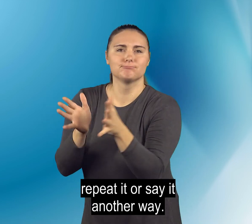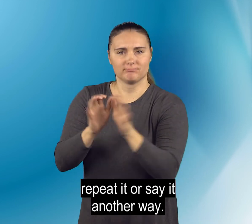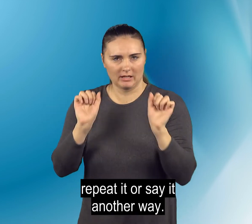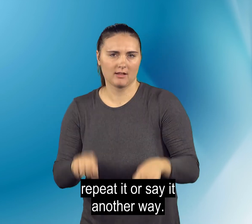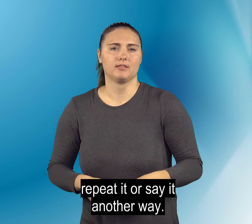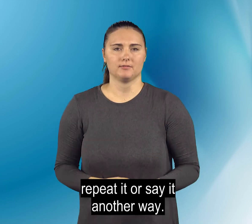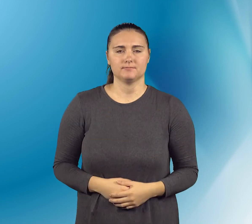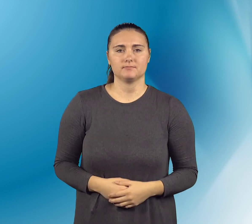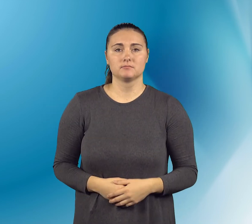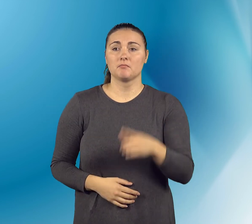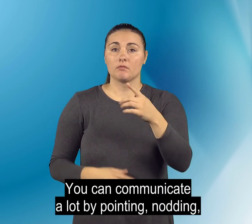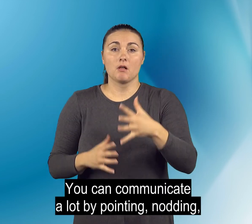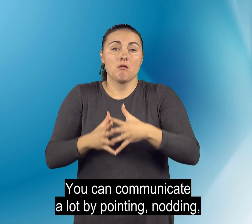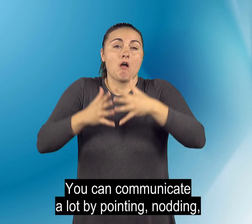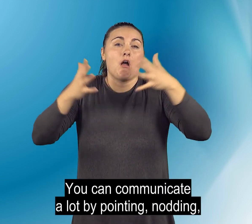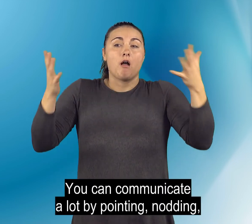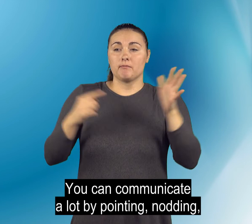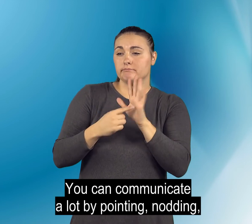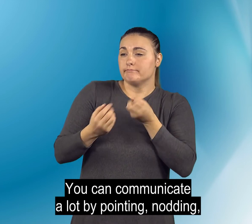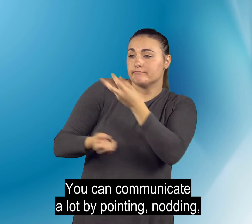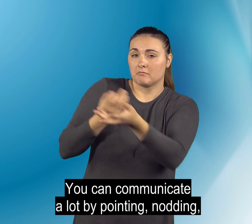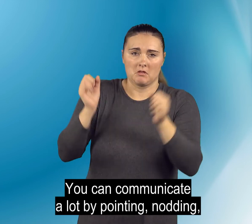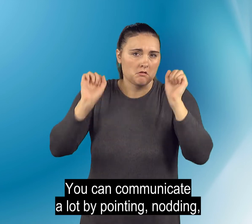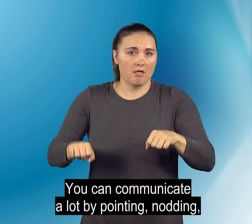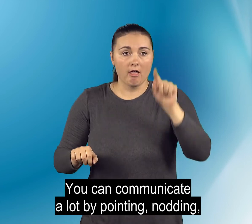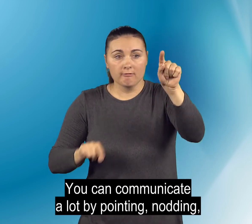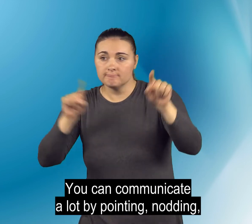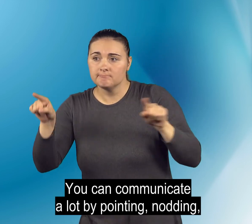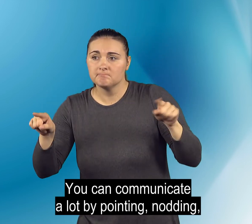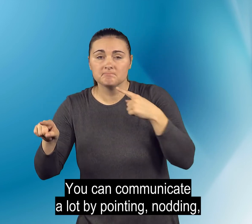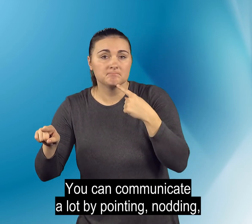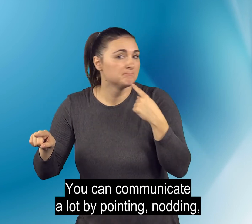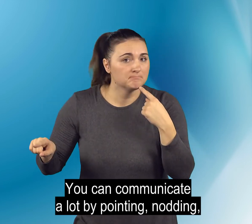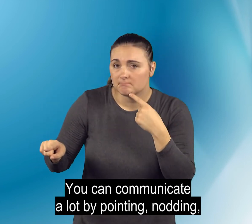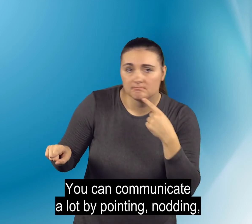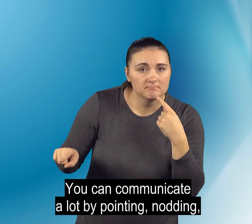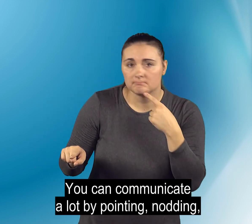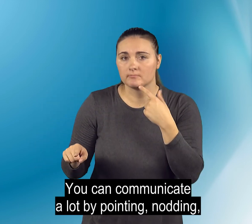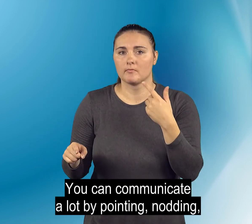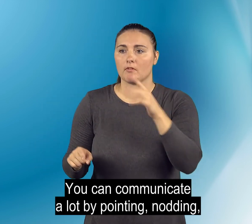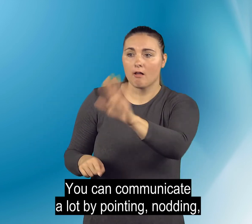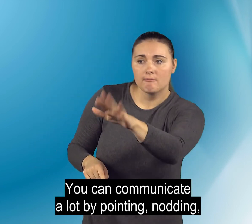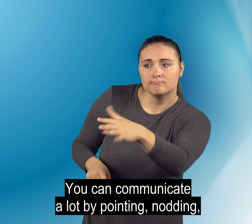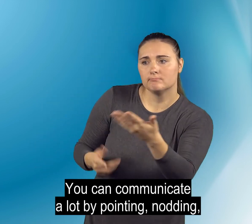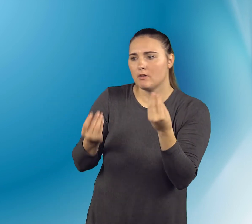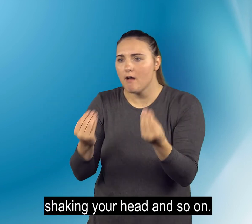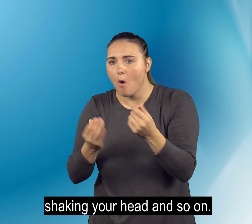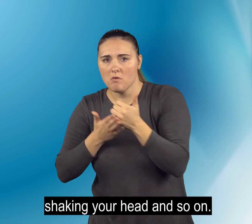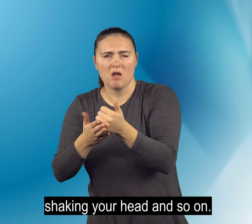way. You can communicate a lot by pointing, nodding, shaking your head, and so